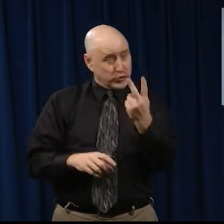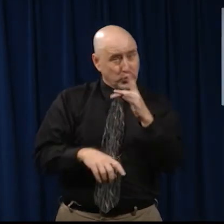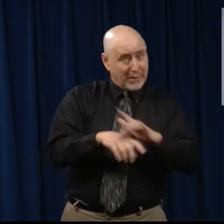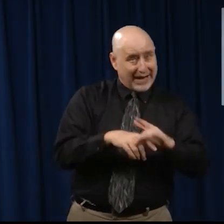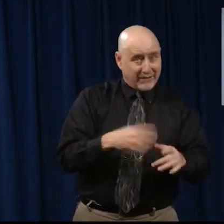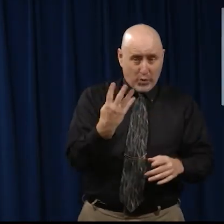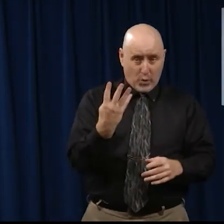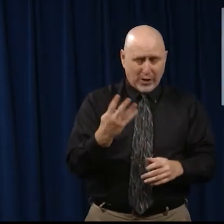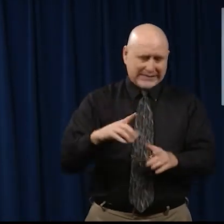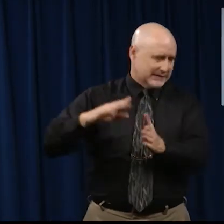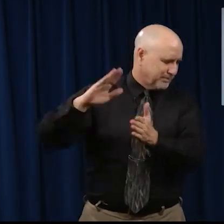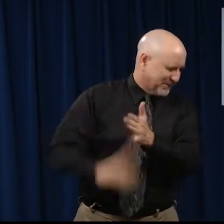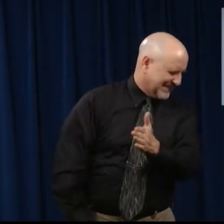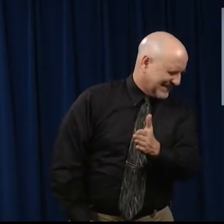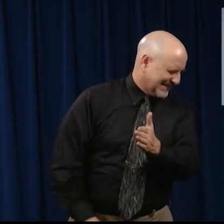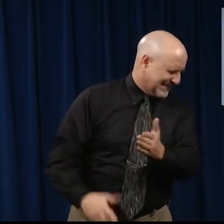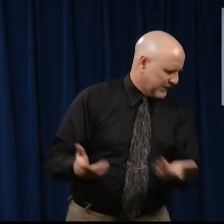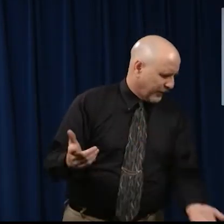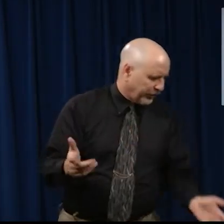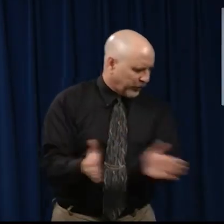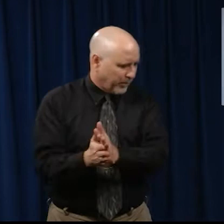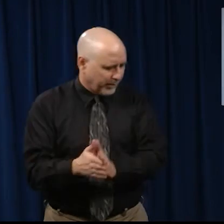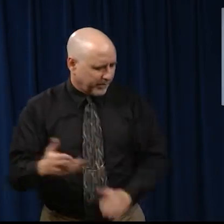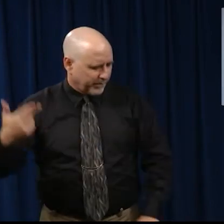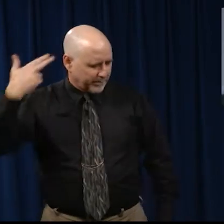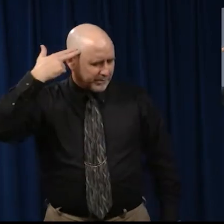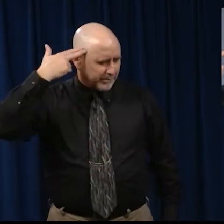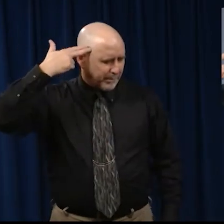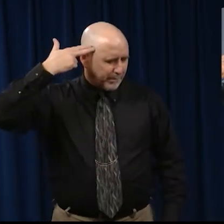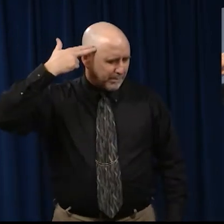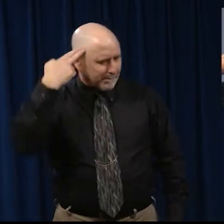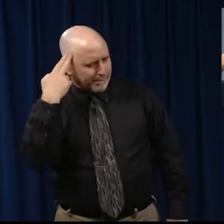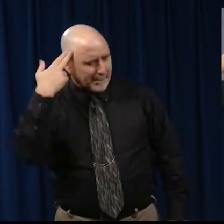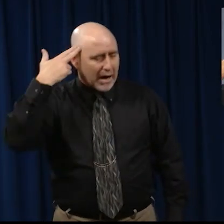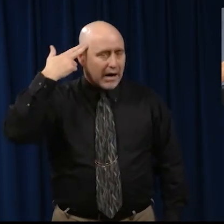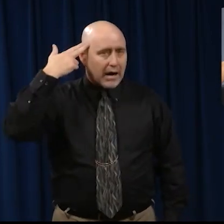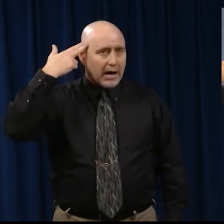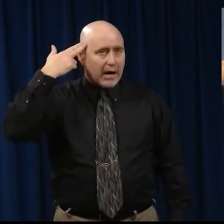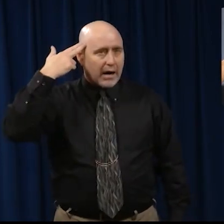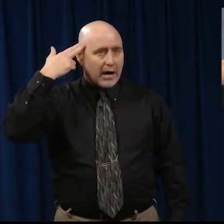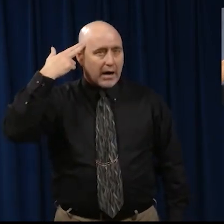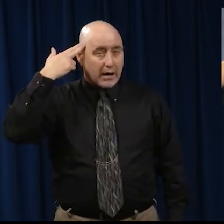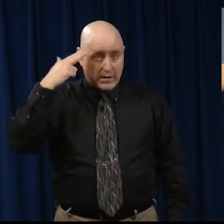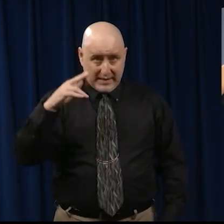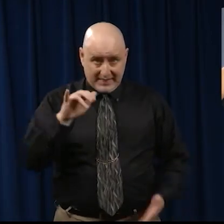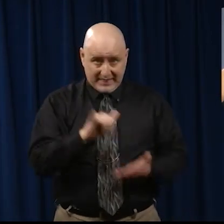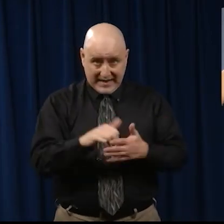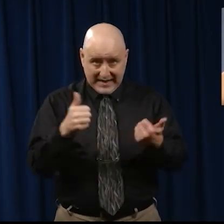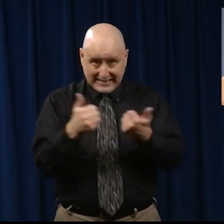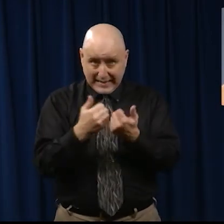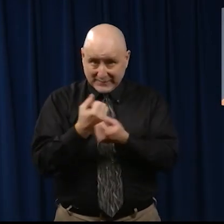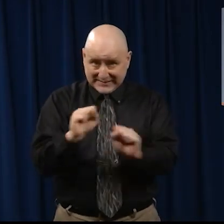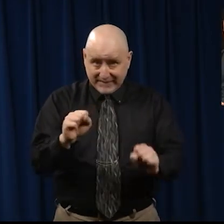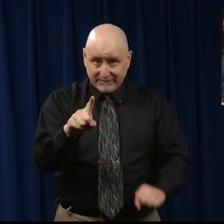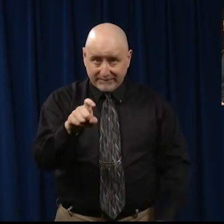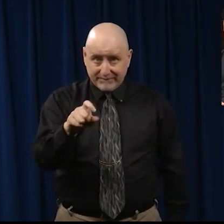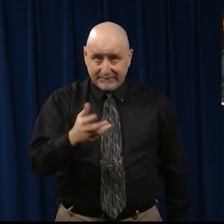open spots. And we spin the cylinder, flip it over, pull the trigger and stick it to our heads. Is Russian roulette in that case a safe